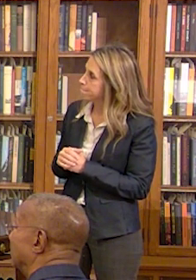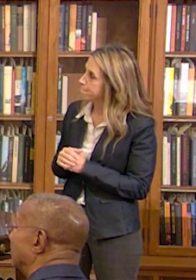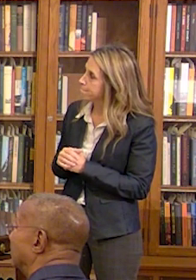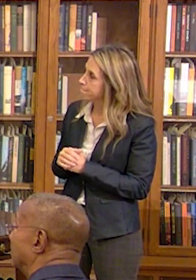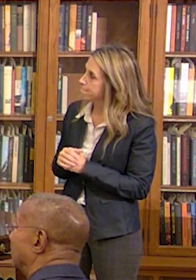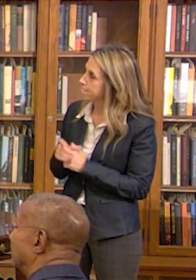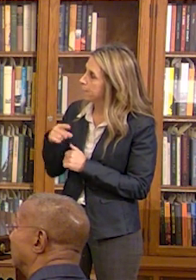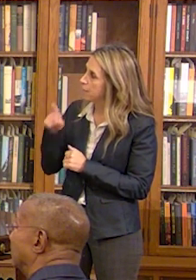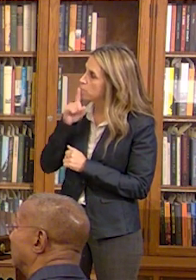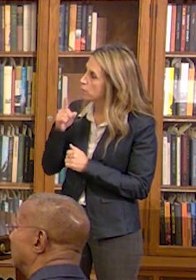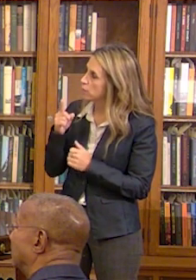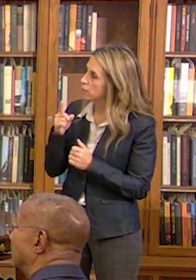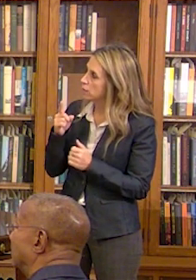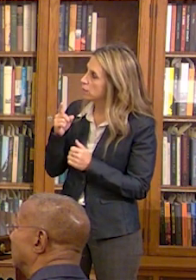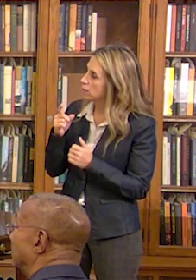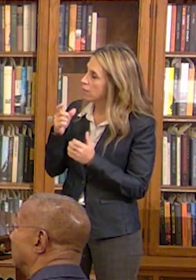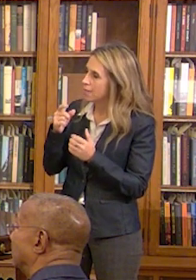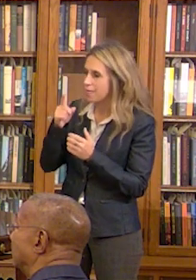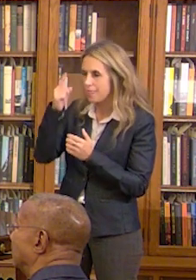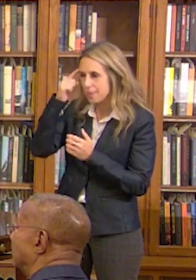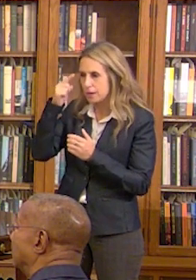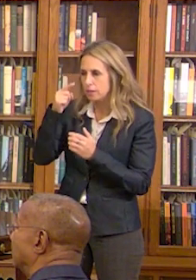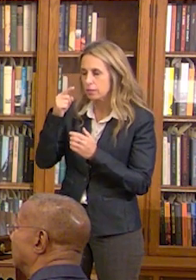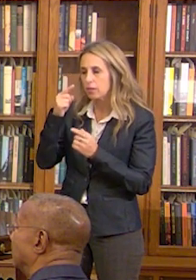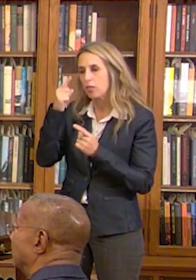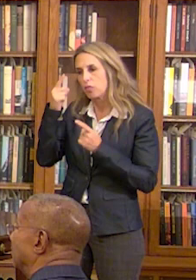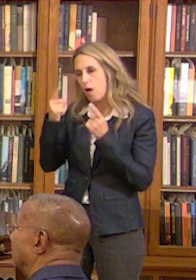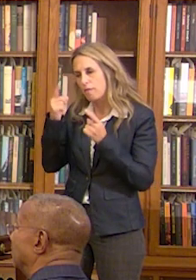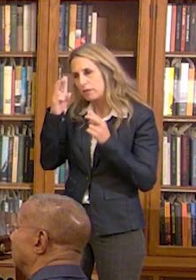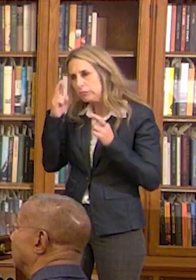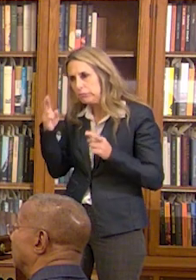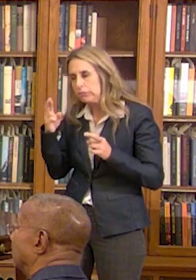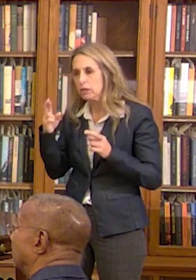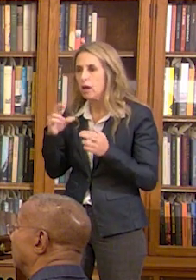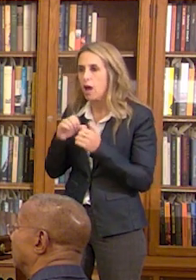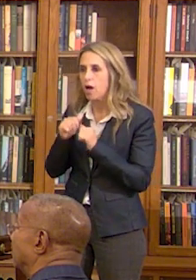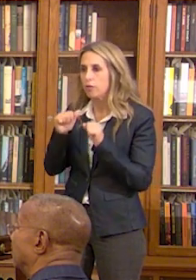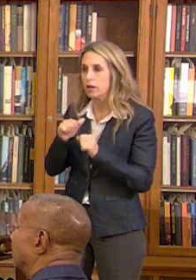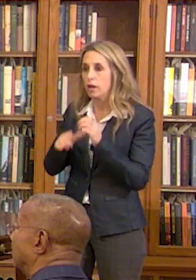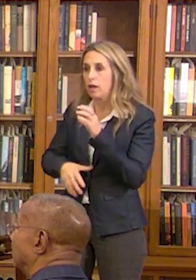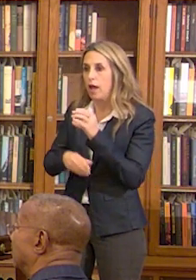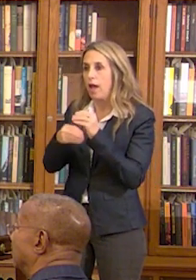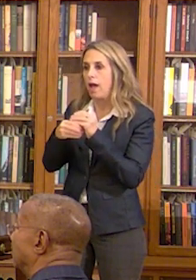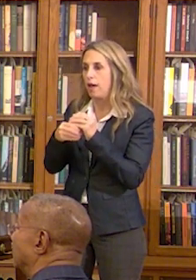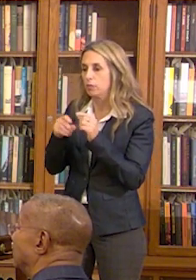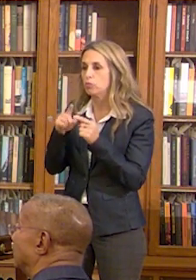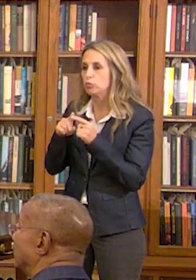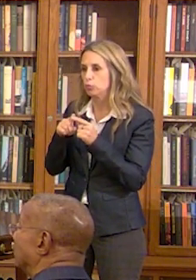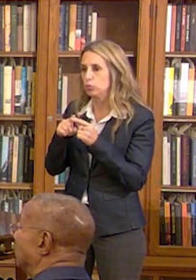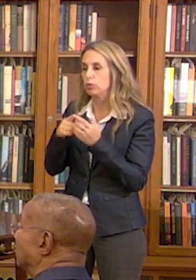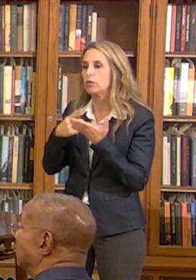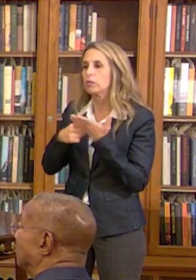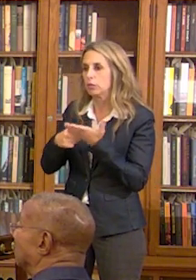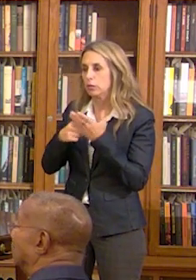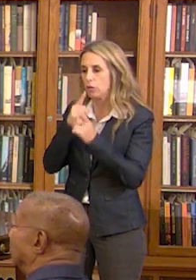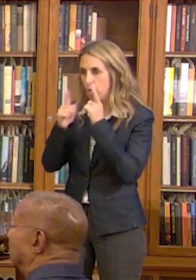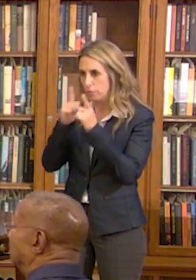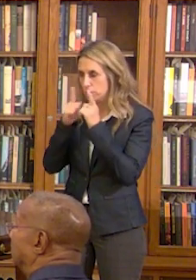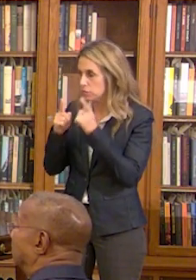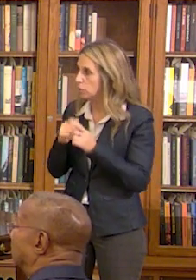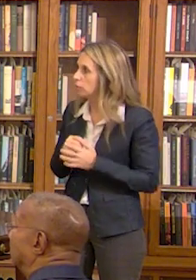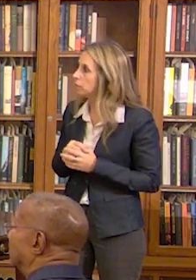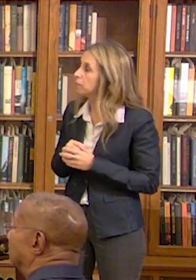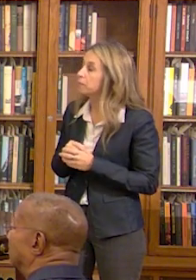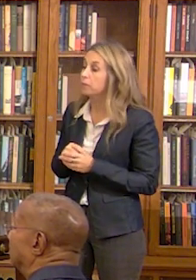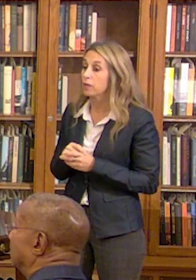um really think thoughtfully about how they can add to the discourse along with that